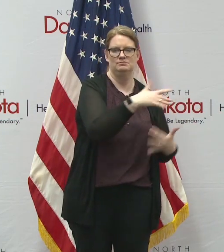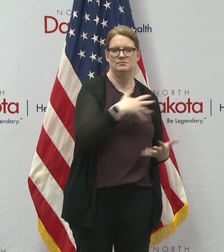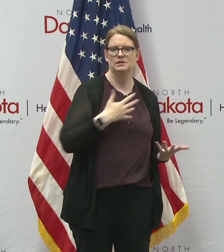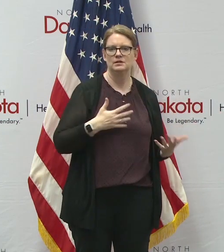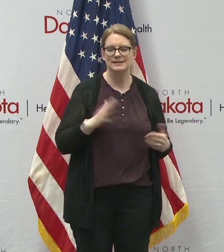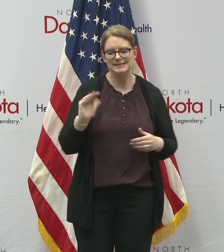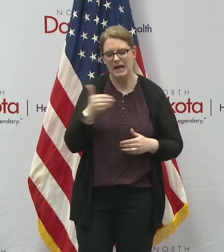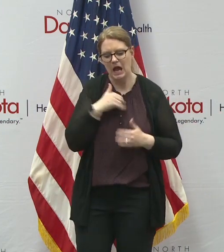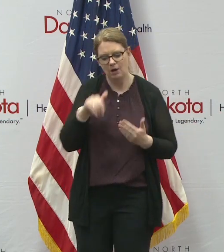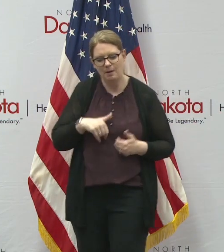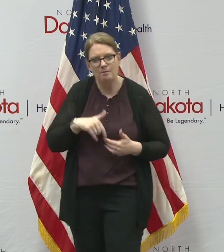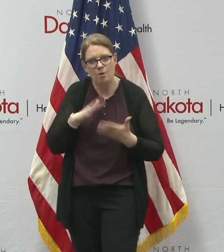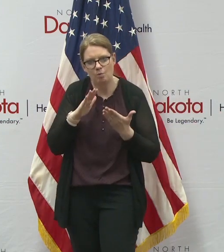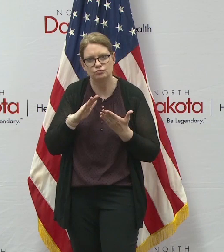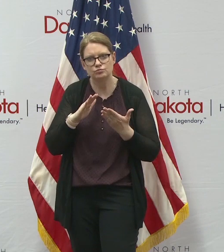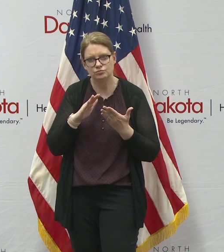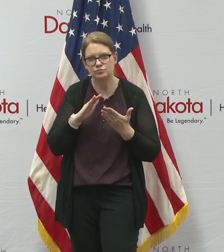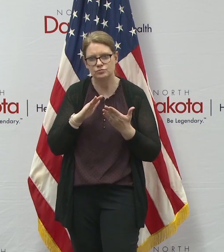approach of,